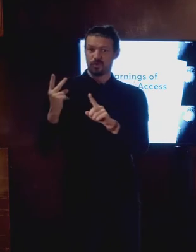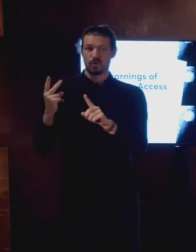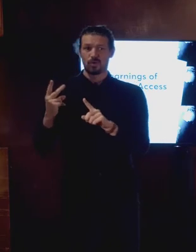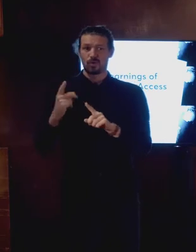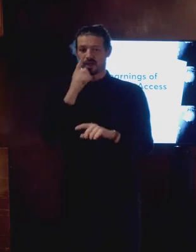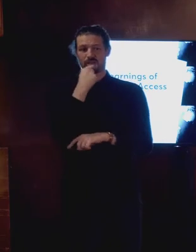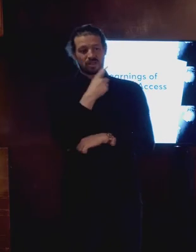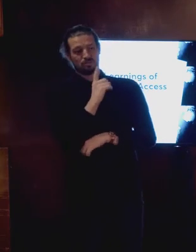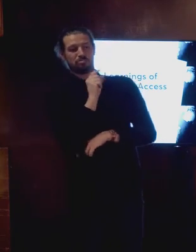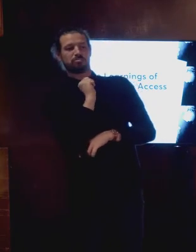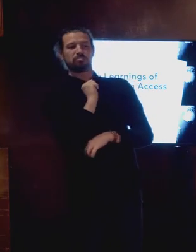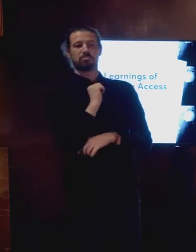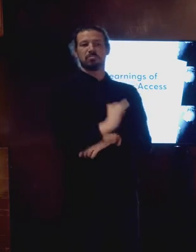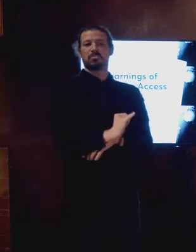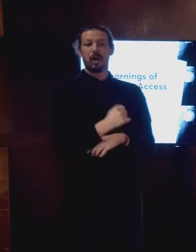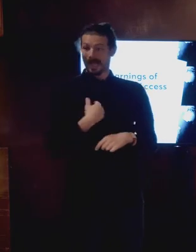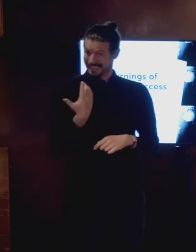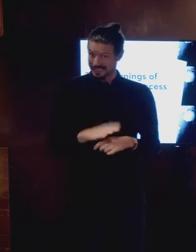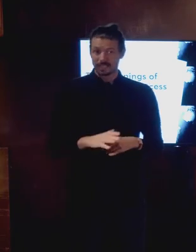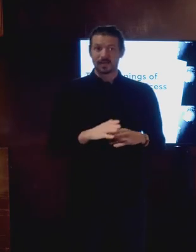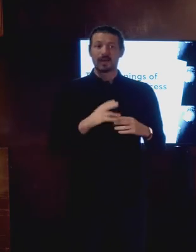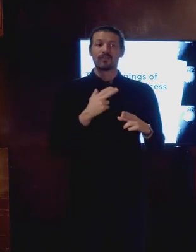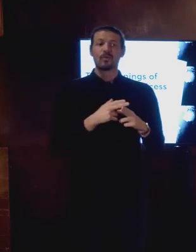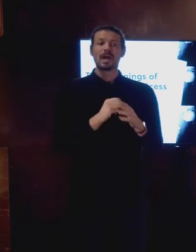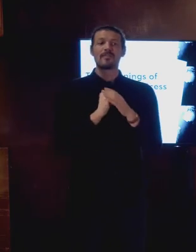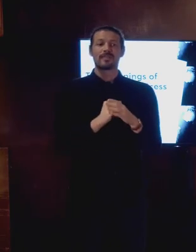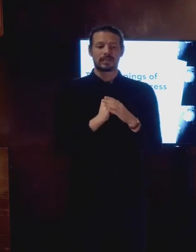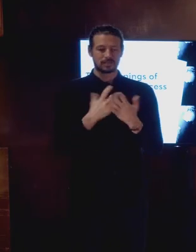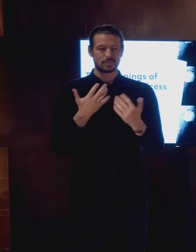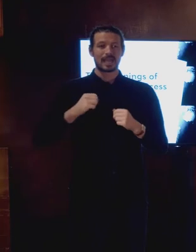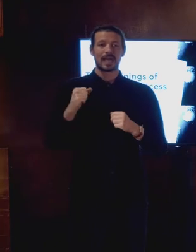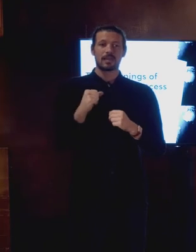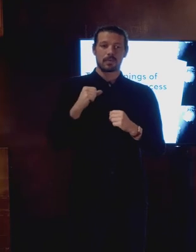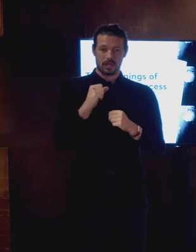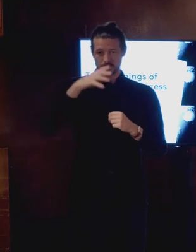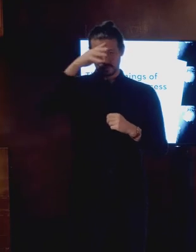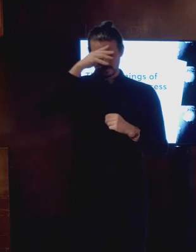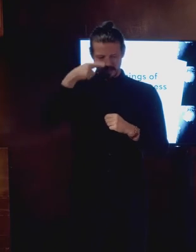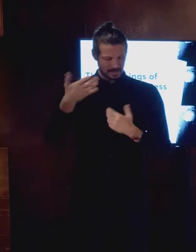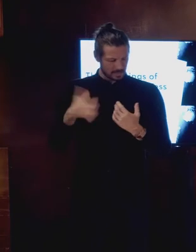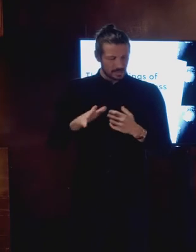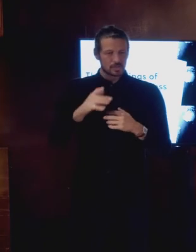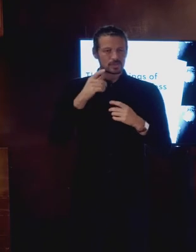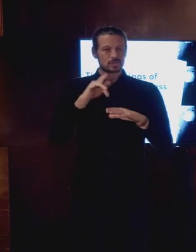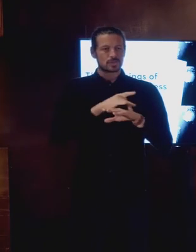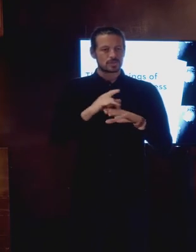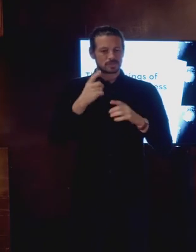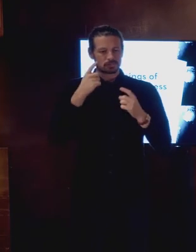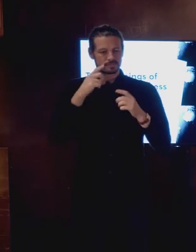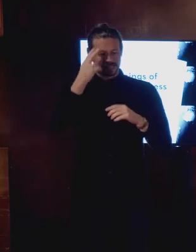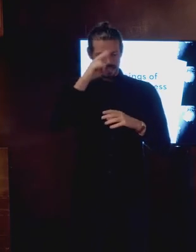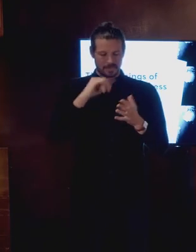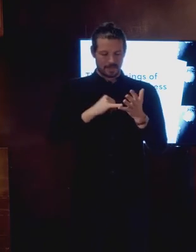I didn't think this was very great. In fact, I did that for my friends in Edinburgh, their show Casting Off, is it? Yeah, great